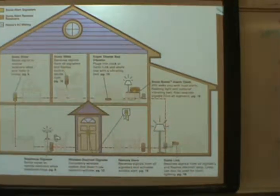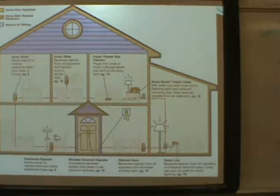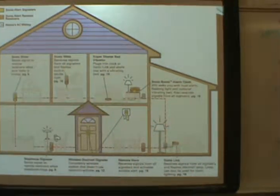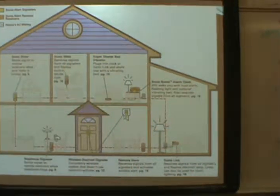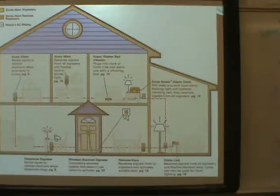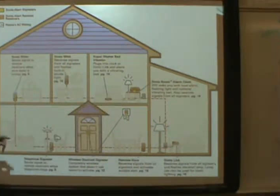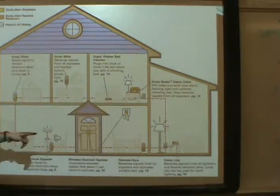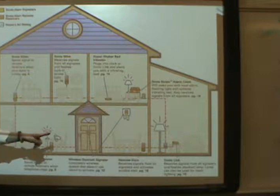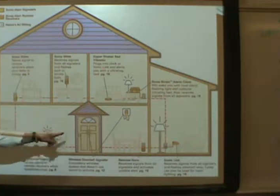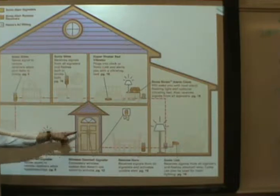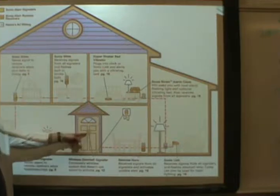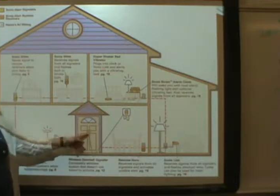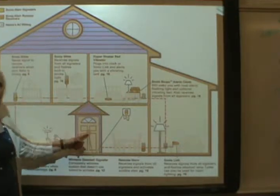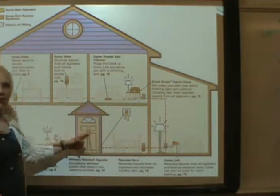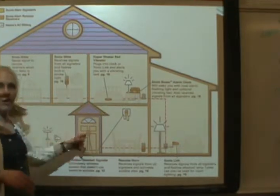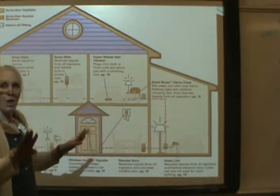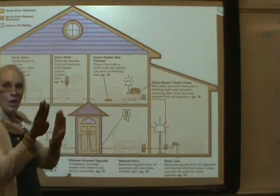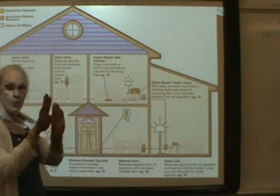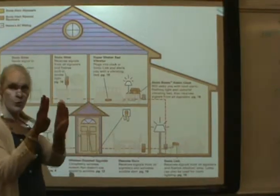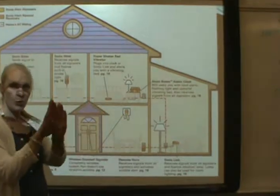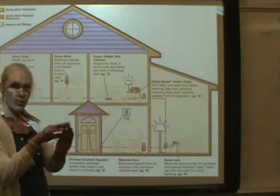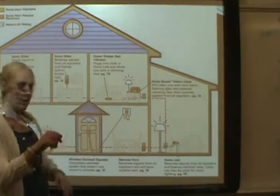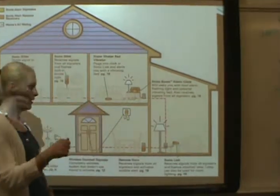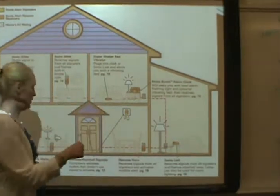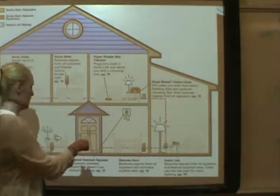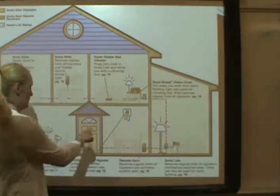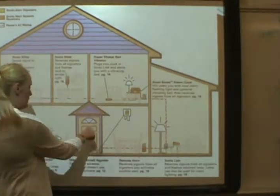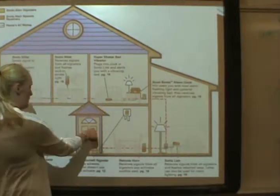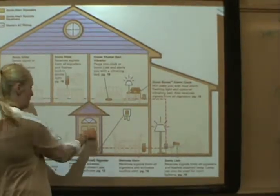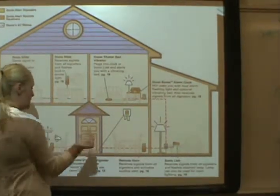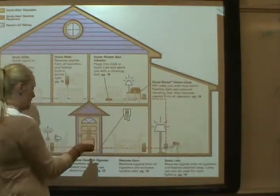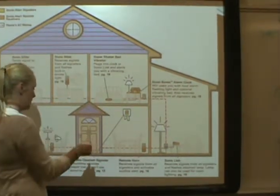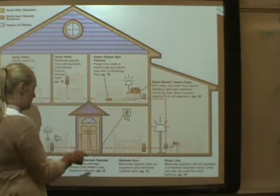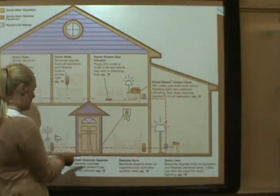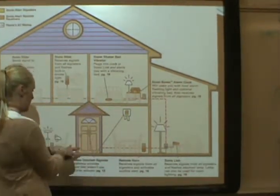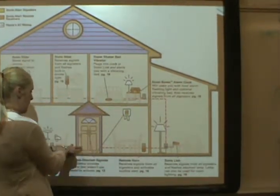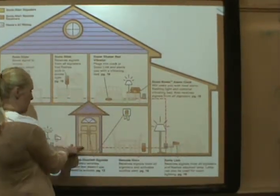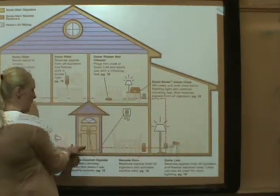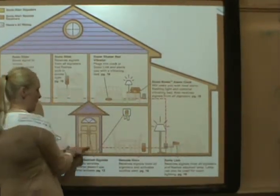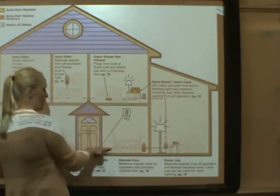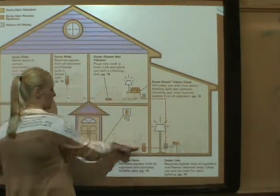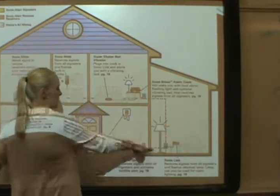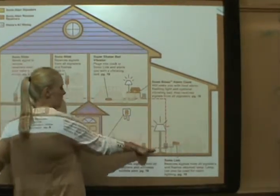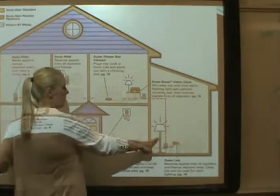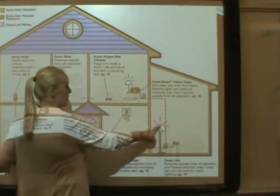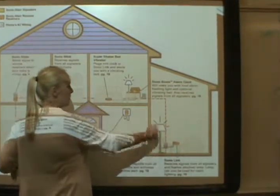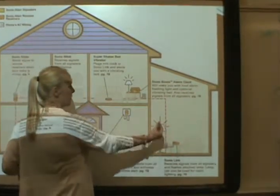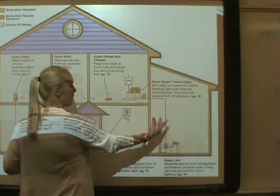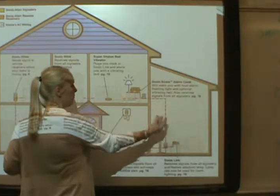All right, so here we have the doorbell, ding dong, and it goes out. Here we go, boop,